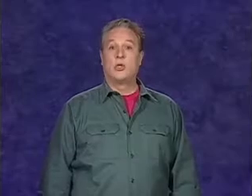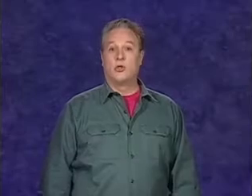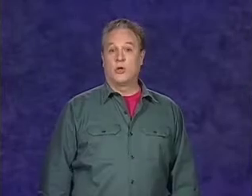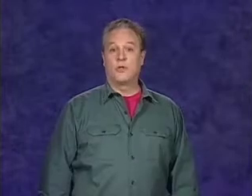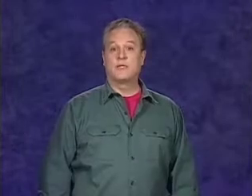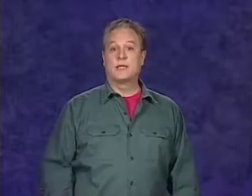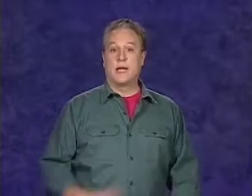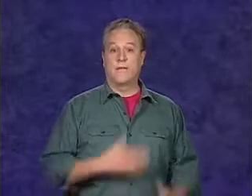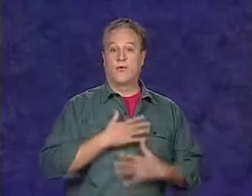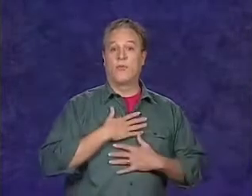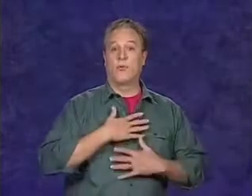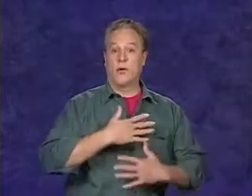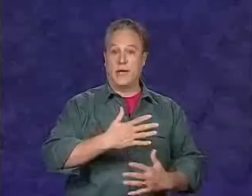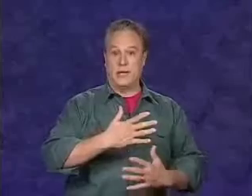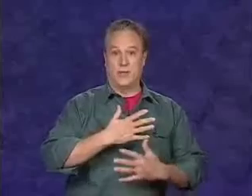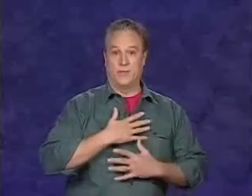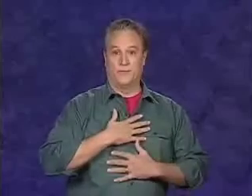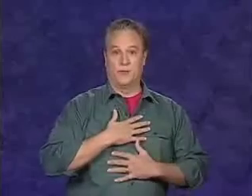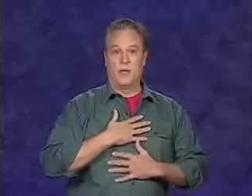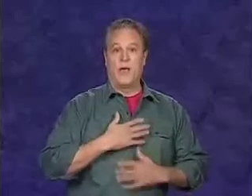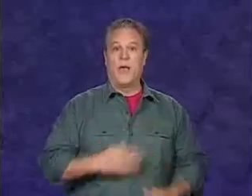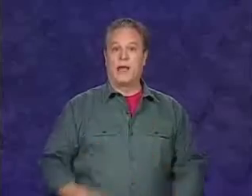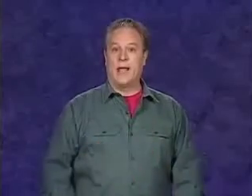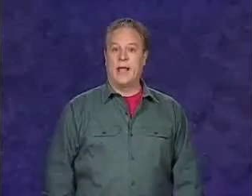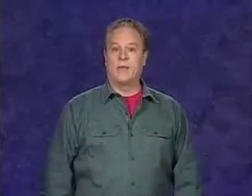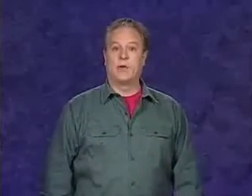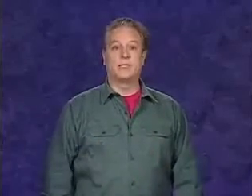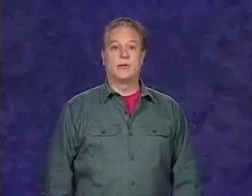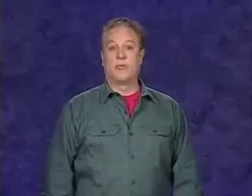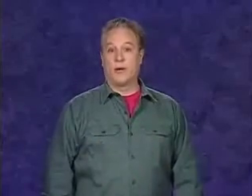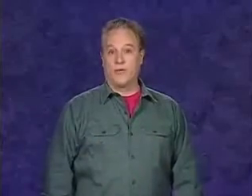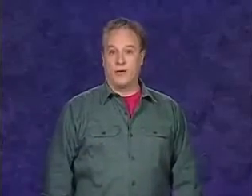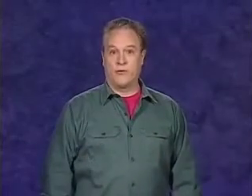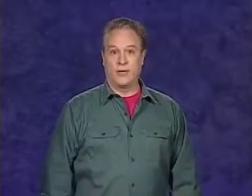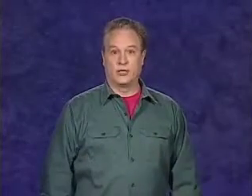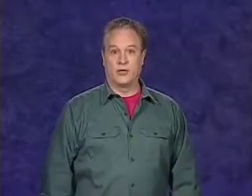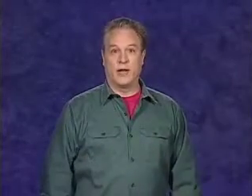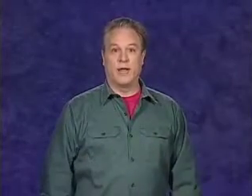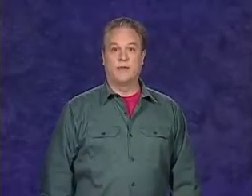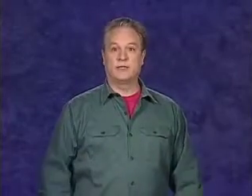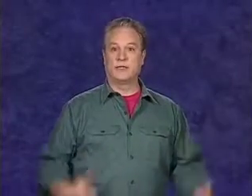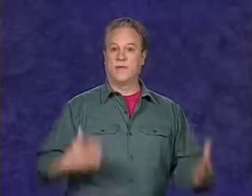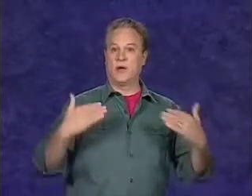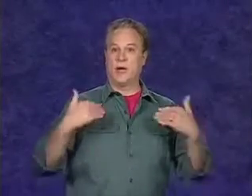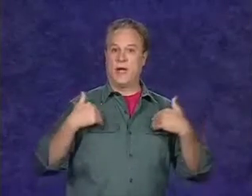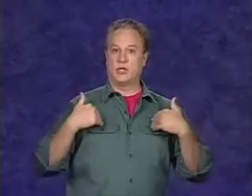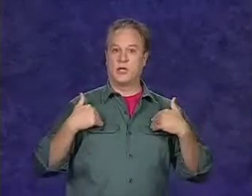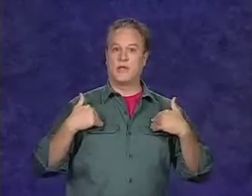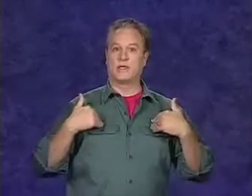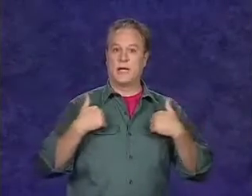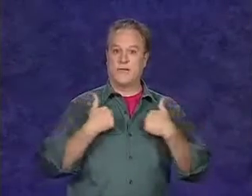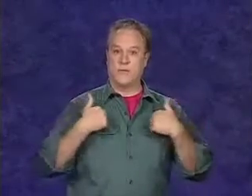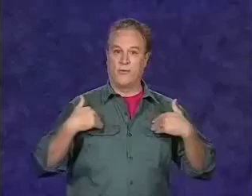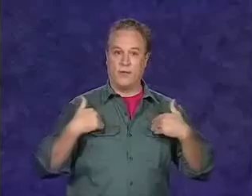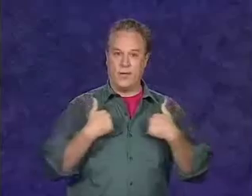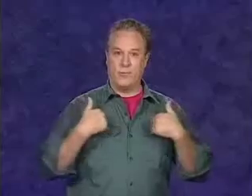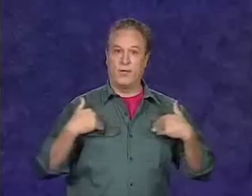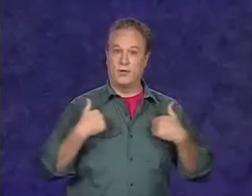You learned the sign for breathe. An animal is a breathing creature, and this is a variation on the sign for breathe we use